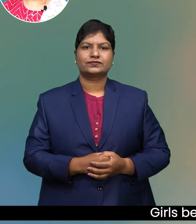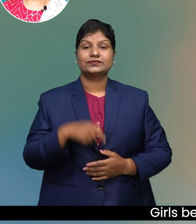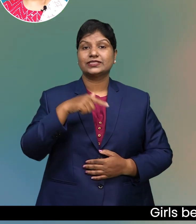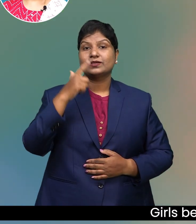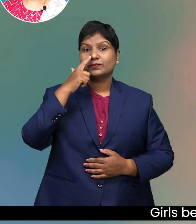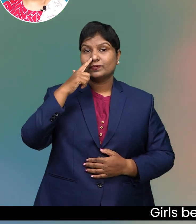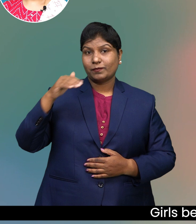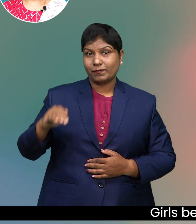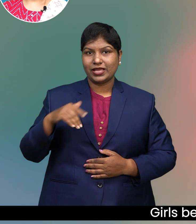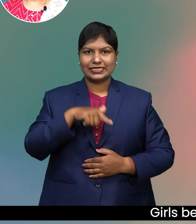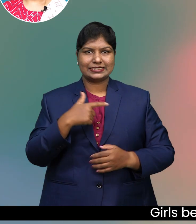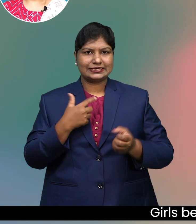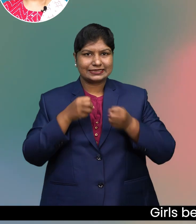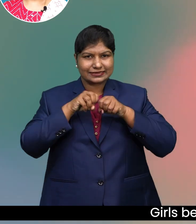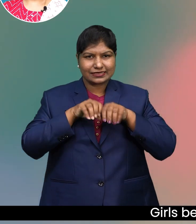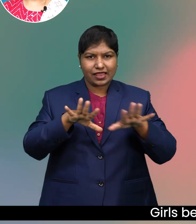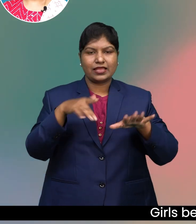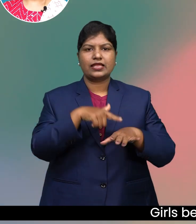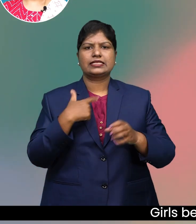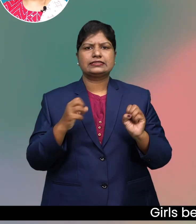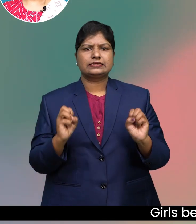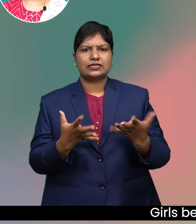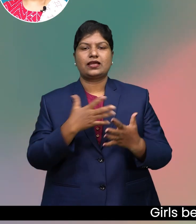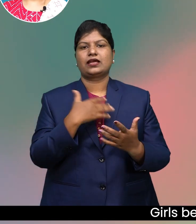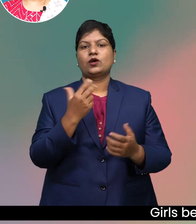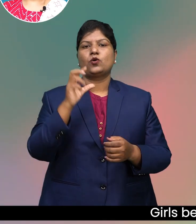Girls begin to release ovum,